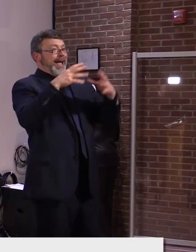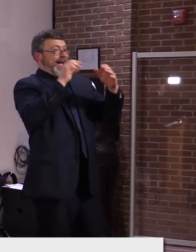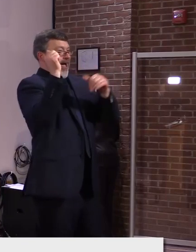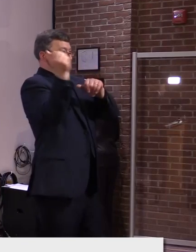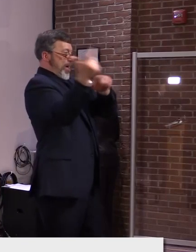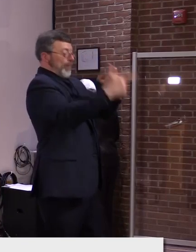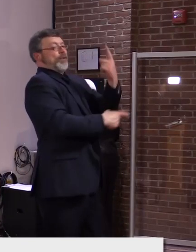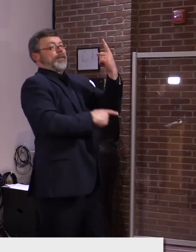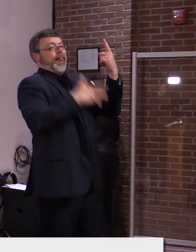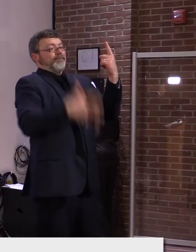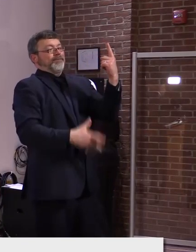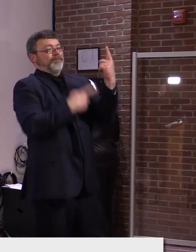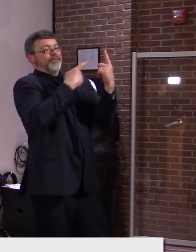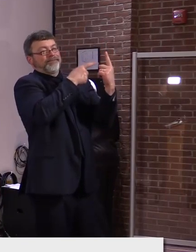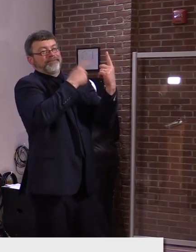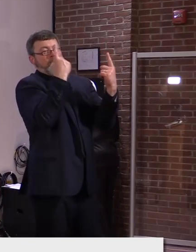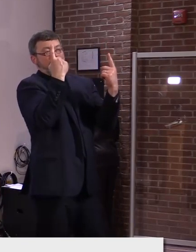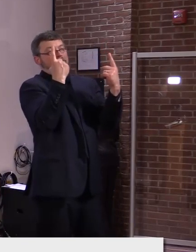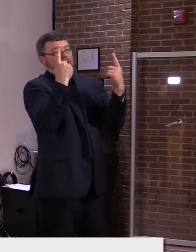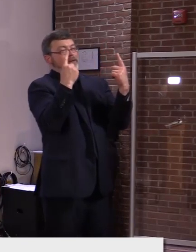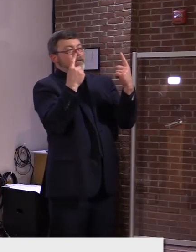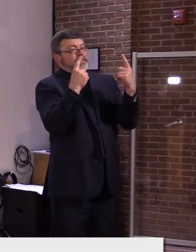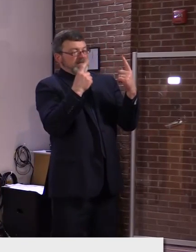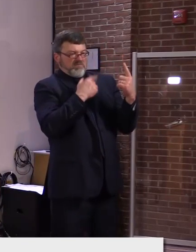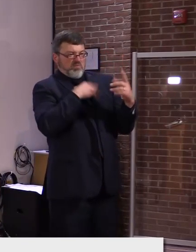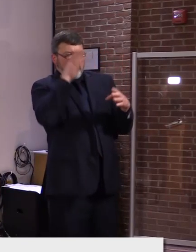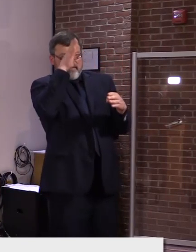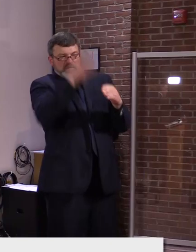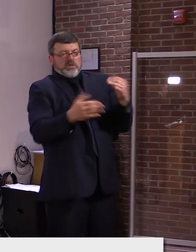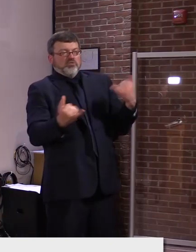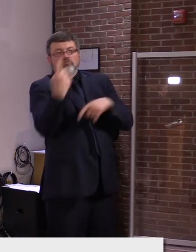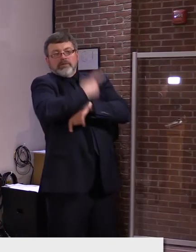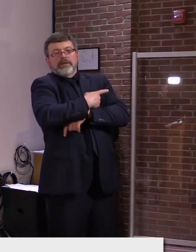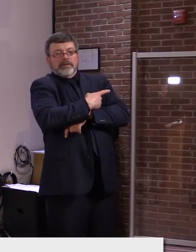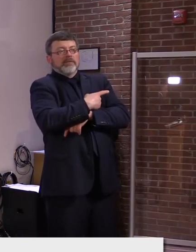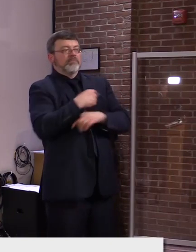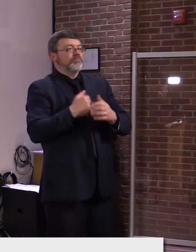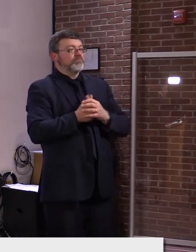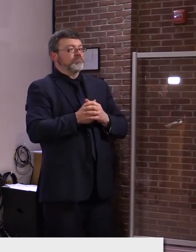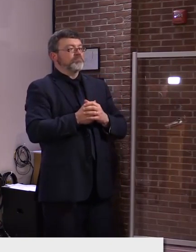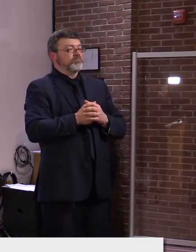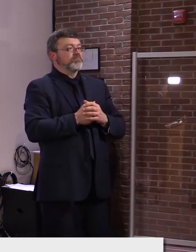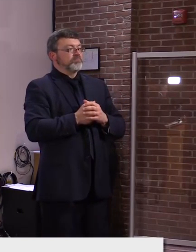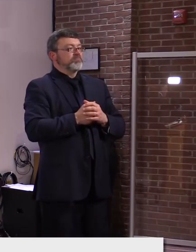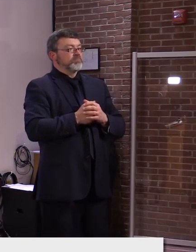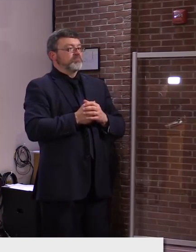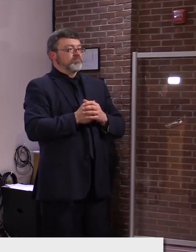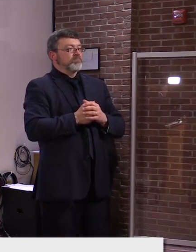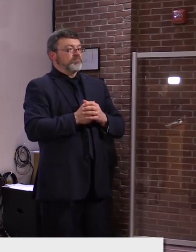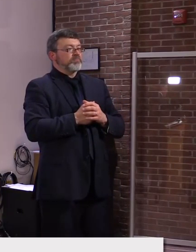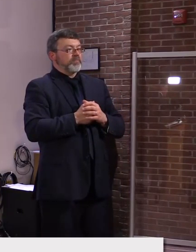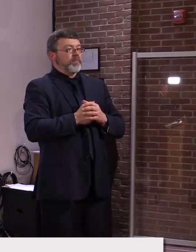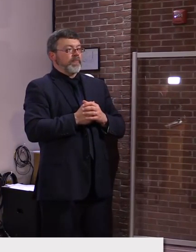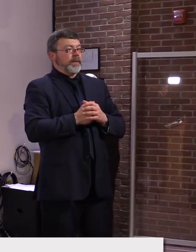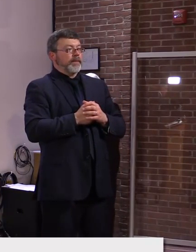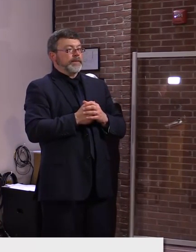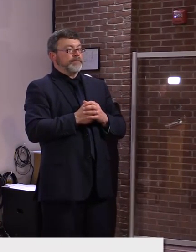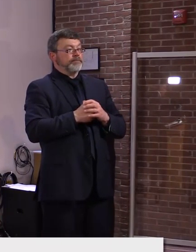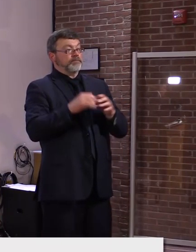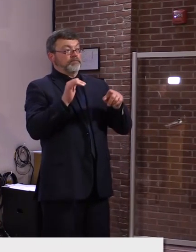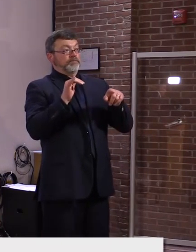finishing touches on with our development team and our contractor yesterday, and that went